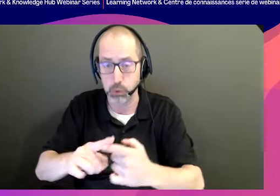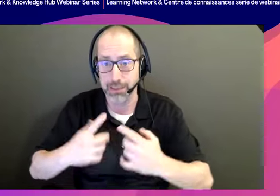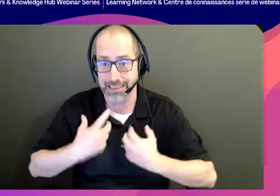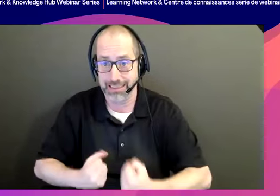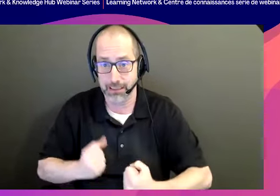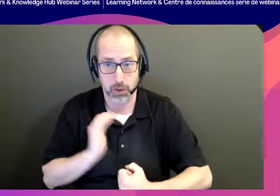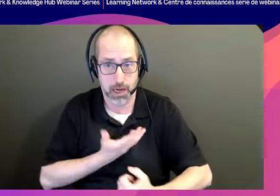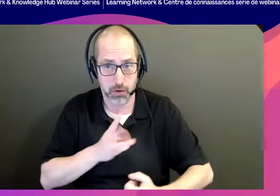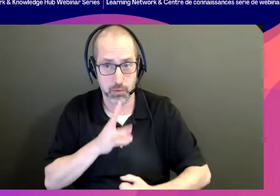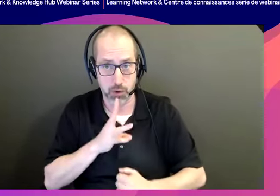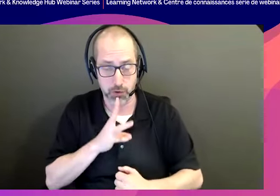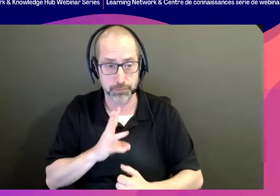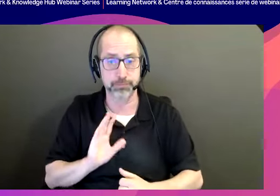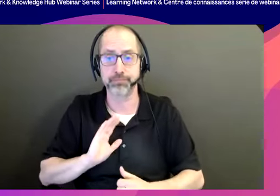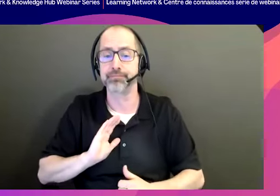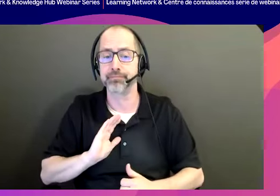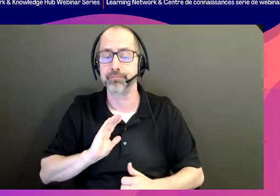relation.